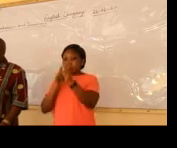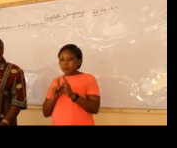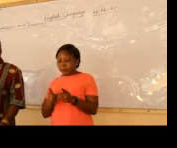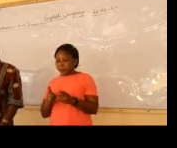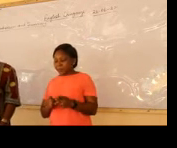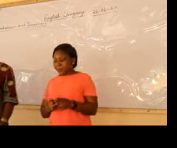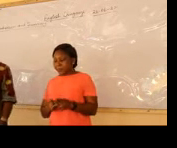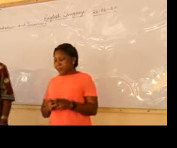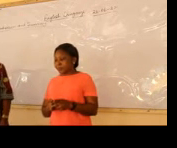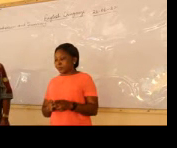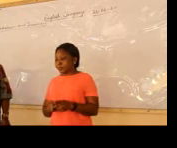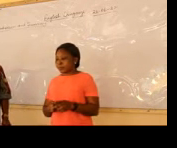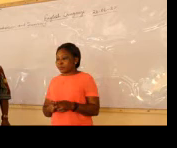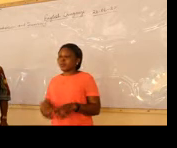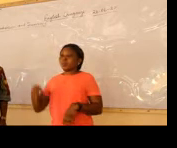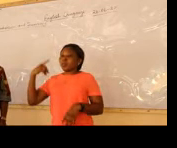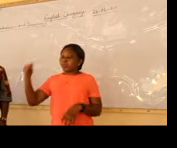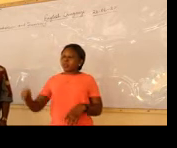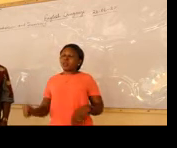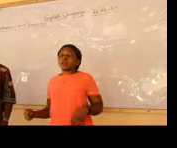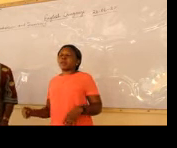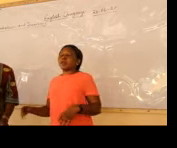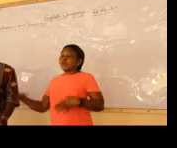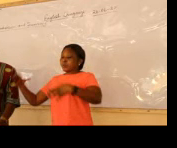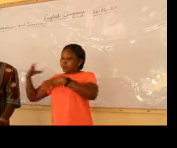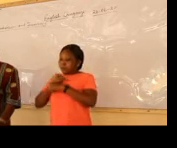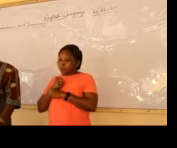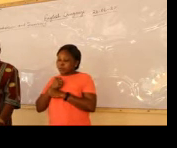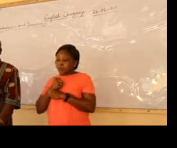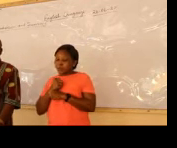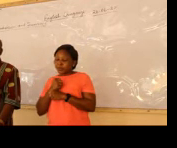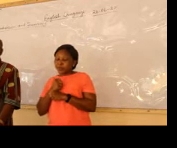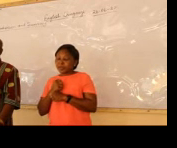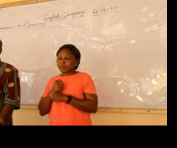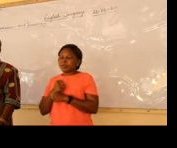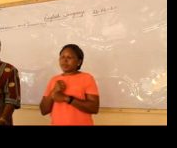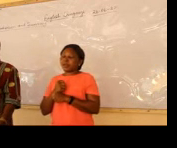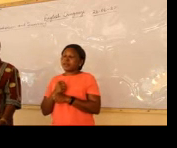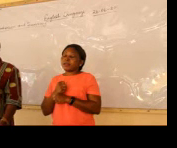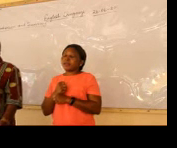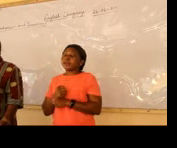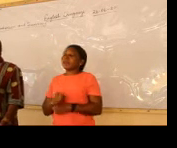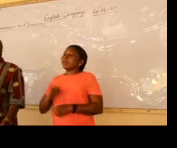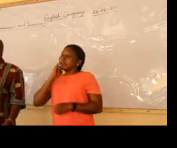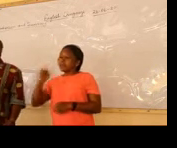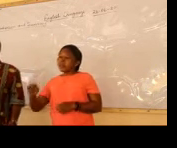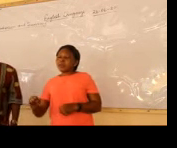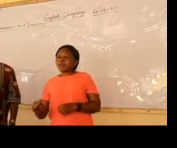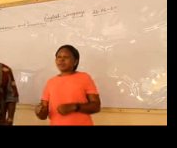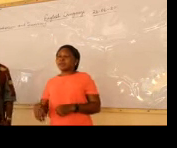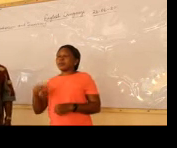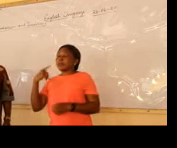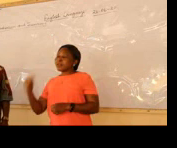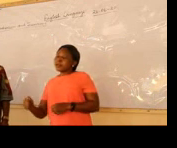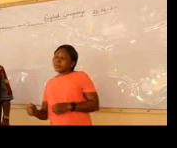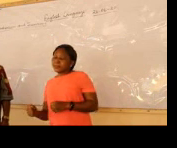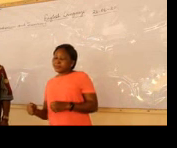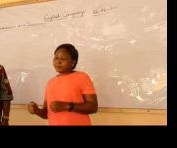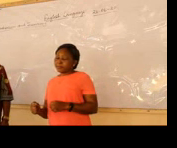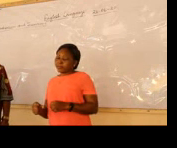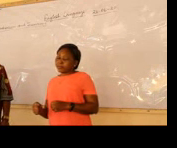However, the summary exercise is an advanced form of